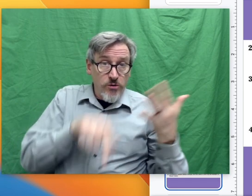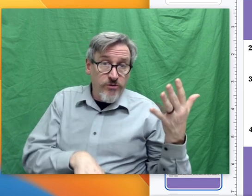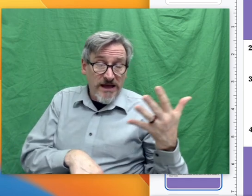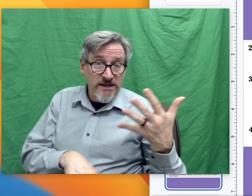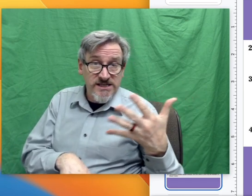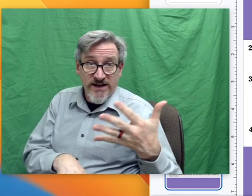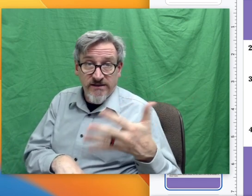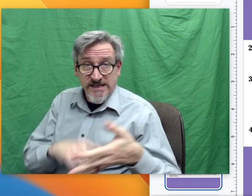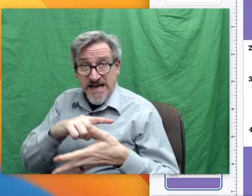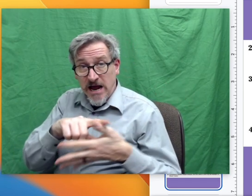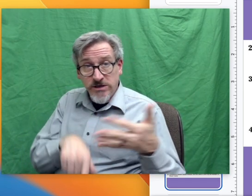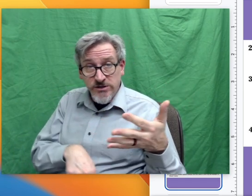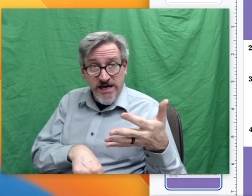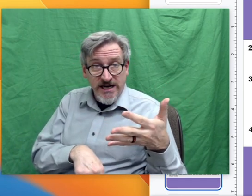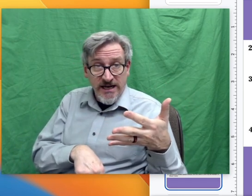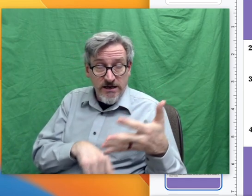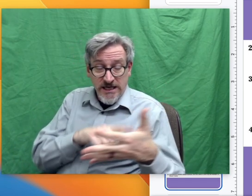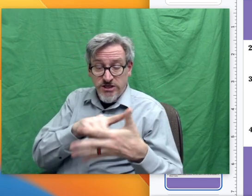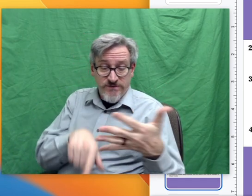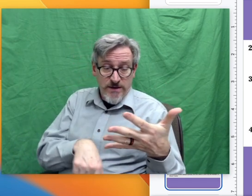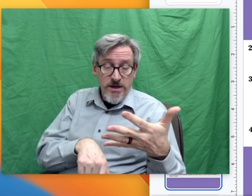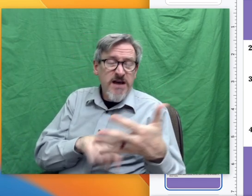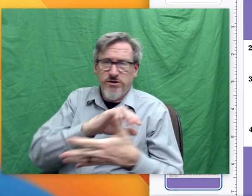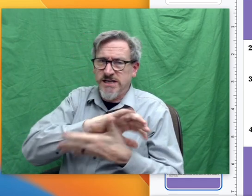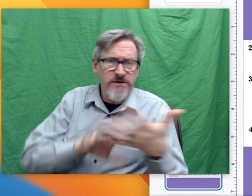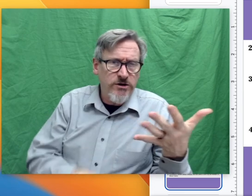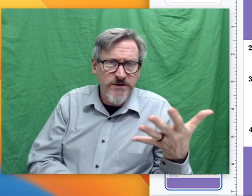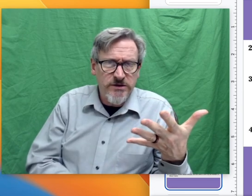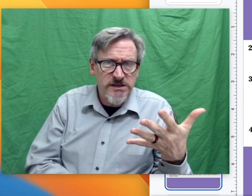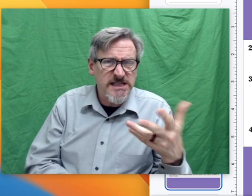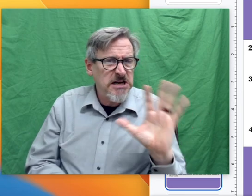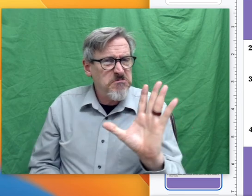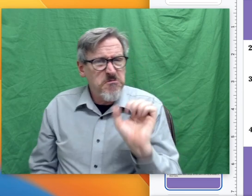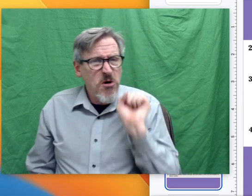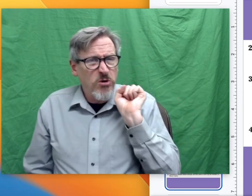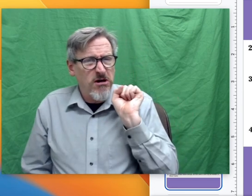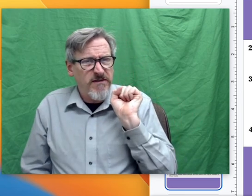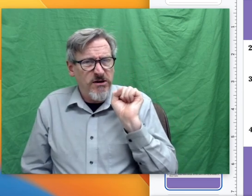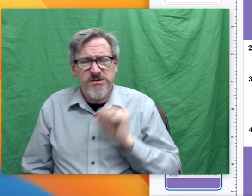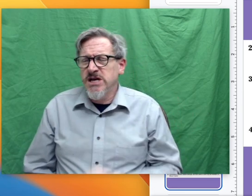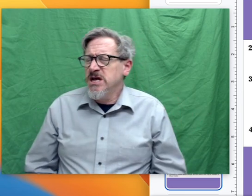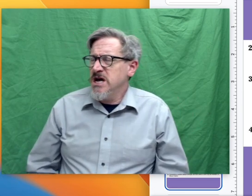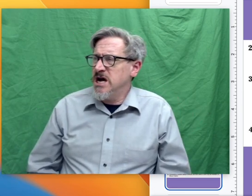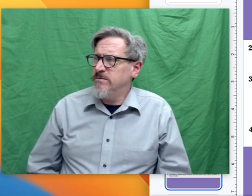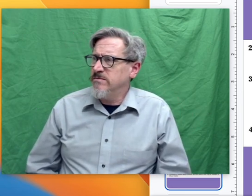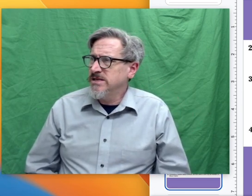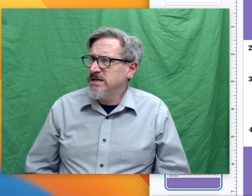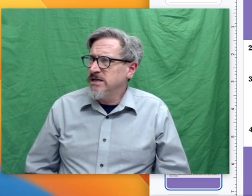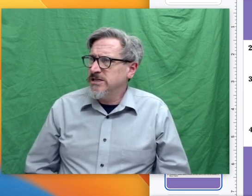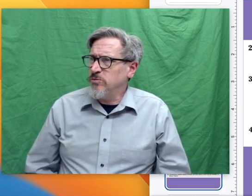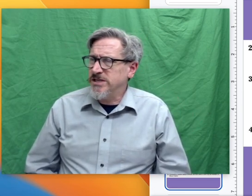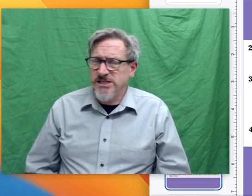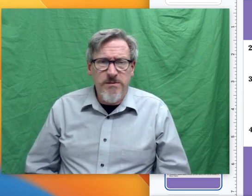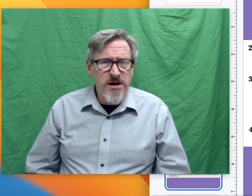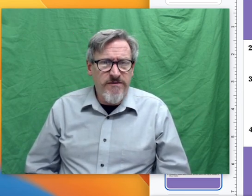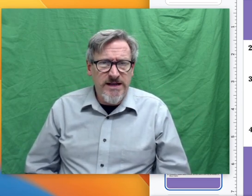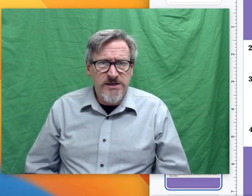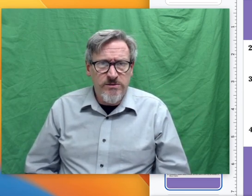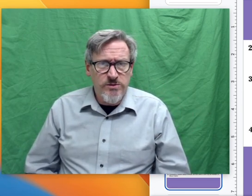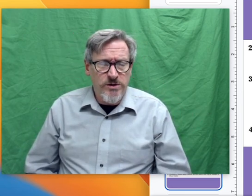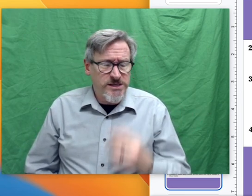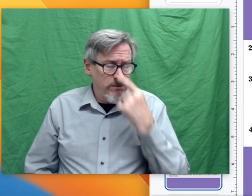go through that list of 8 things and how would you sign each of them. If there's any that are difficult to sign, hold off on those. With some